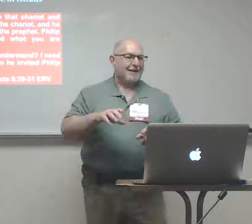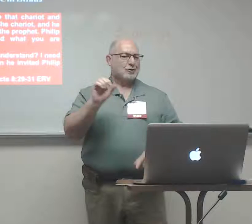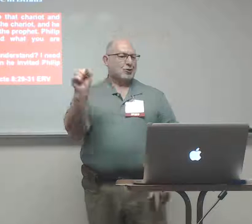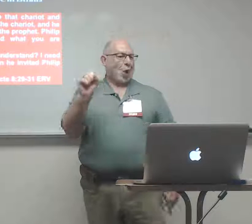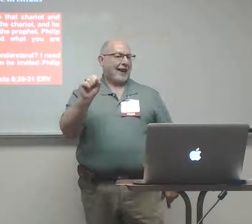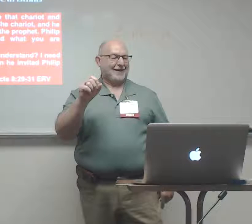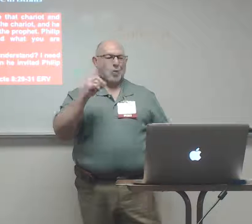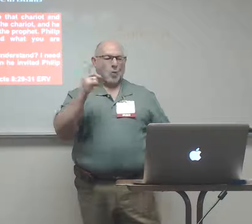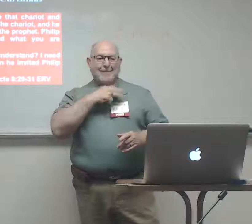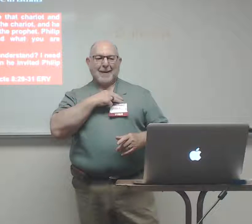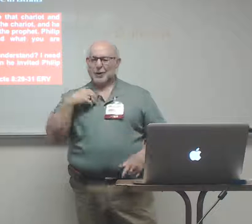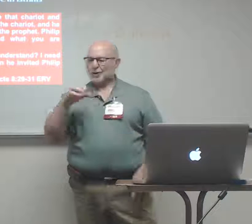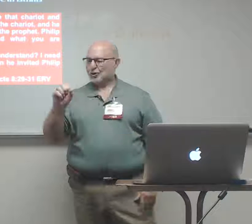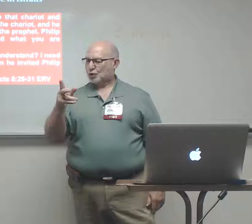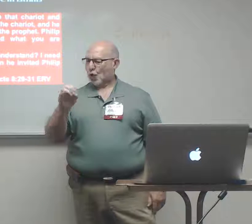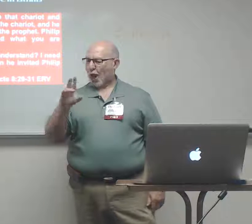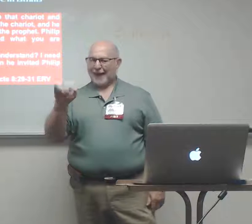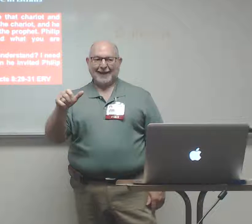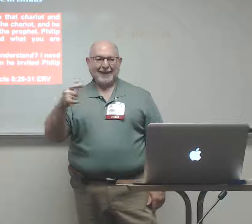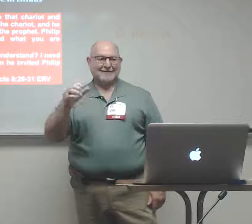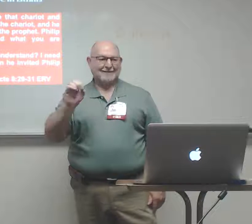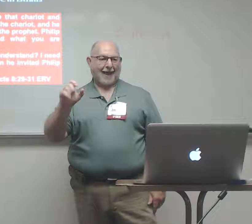as clear if it's written in English.